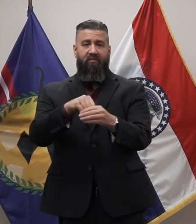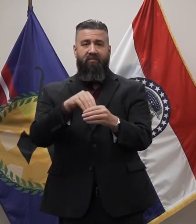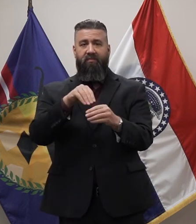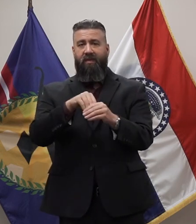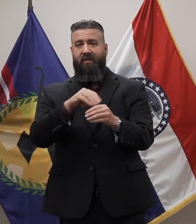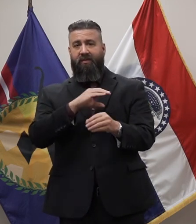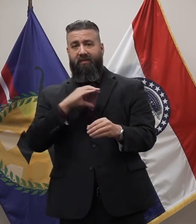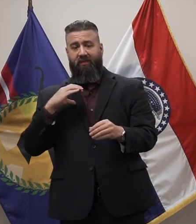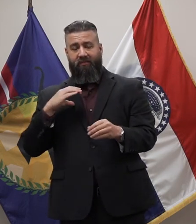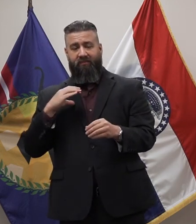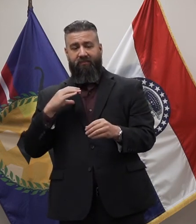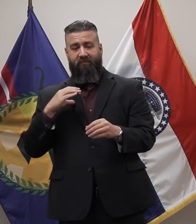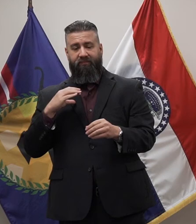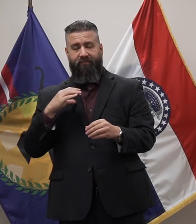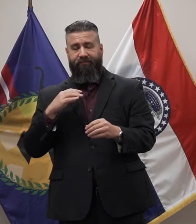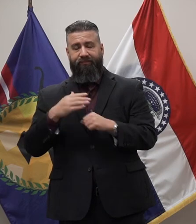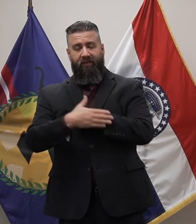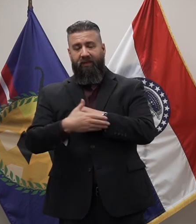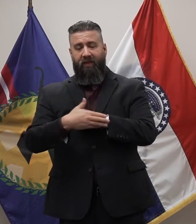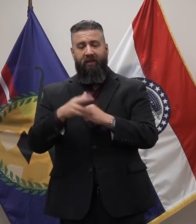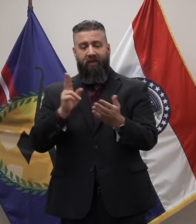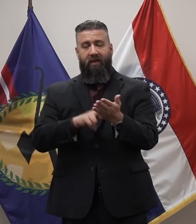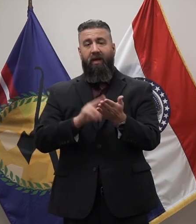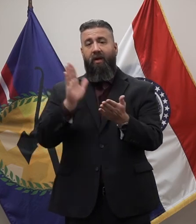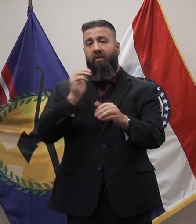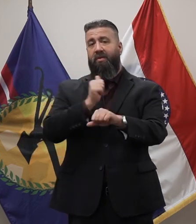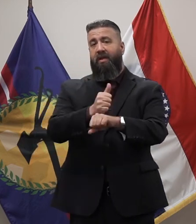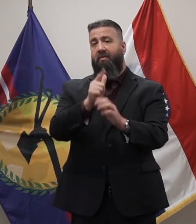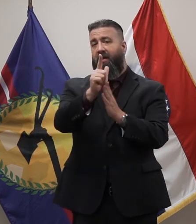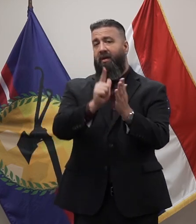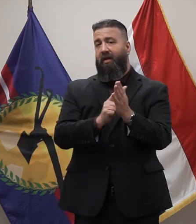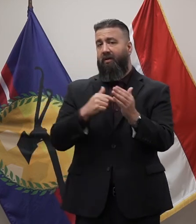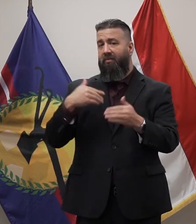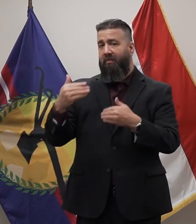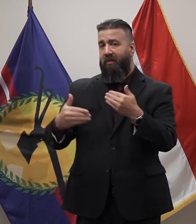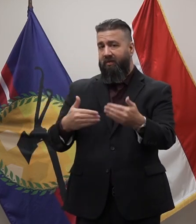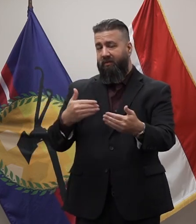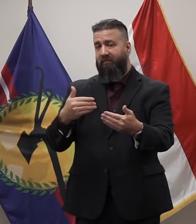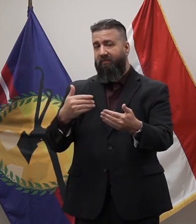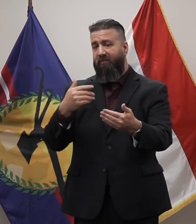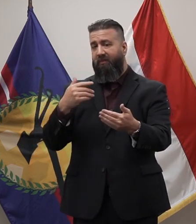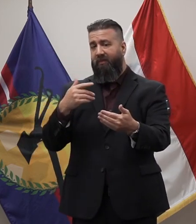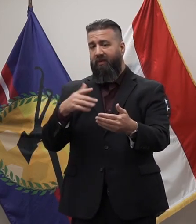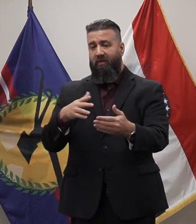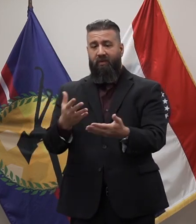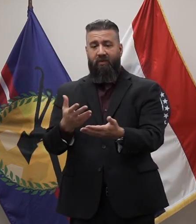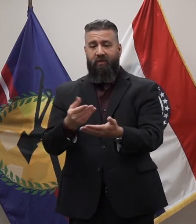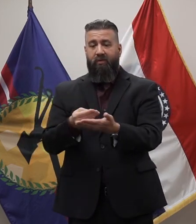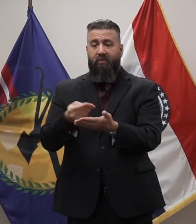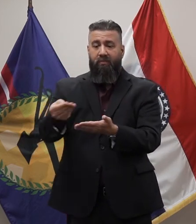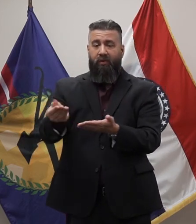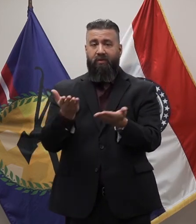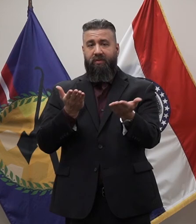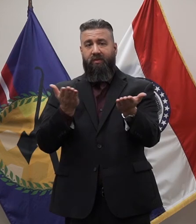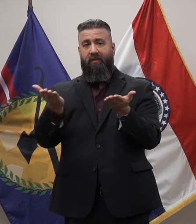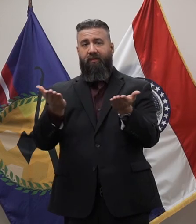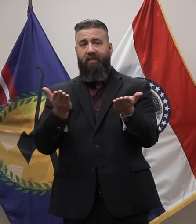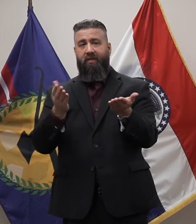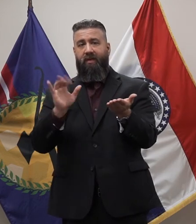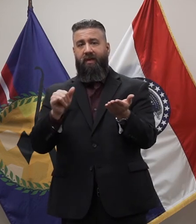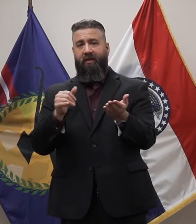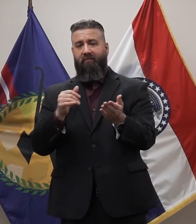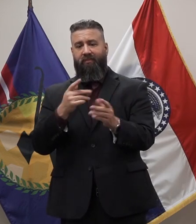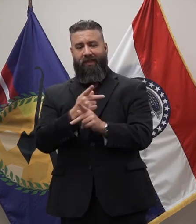county contracting, and then we'll set up a legal process, a procurement process to purchase services that addresses